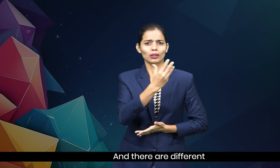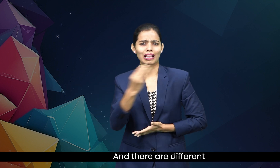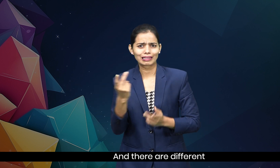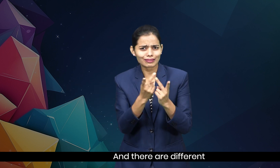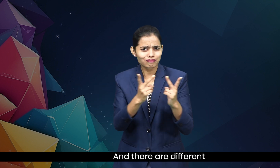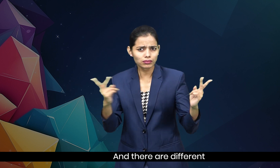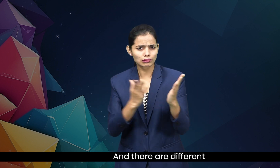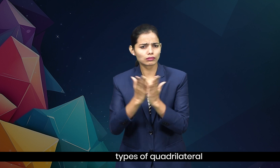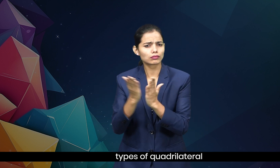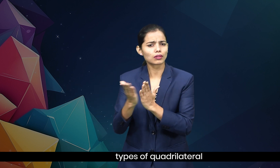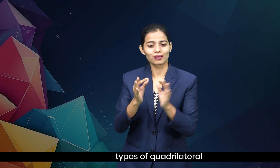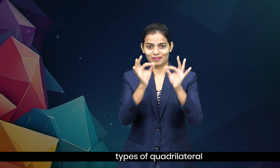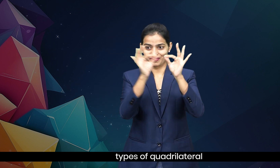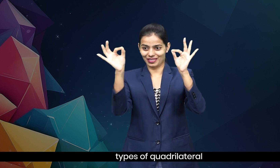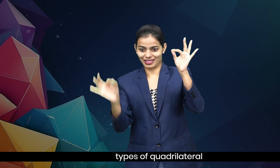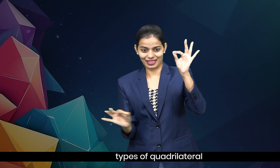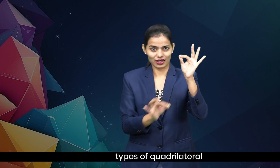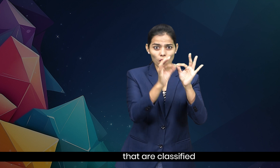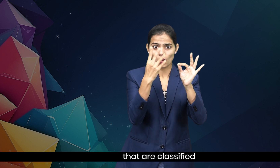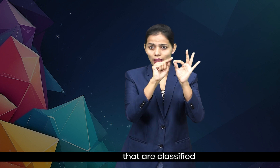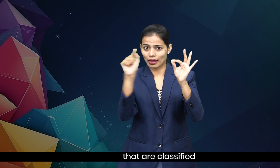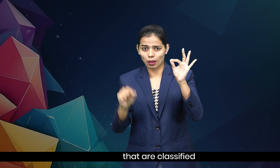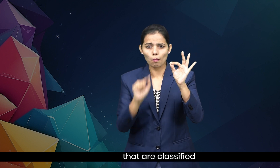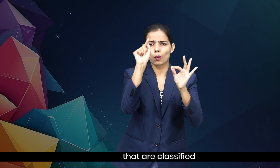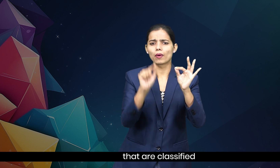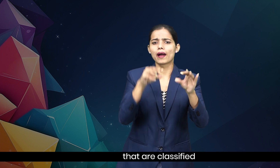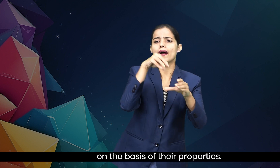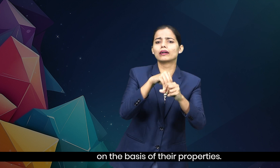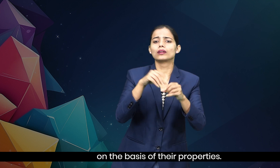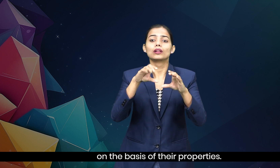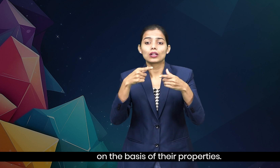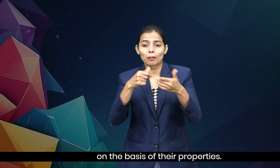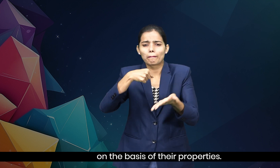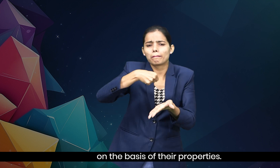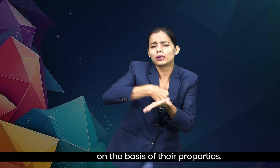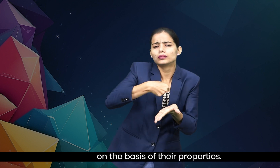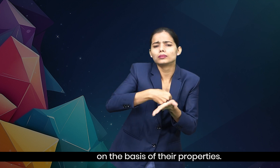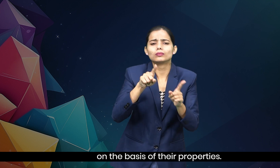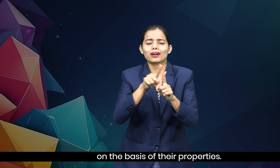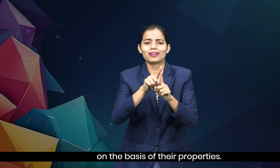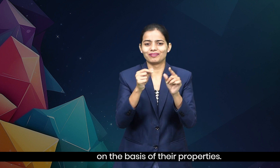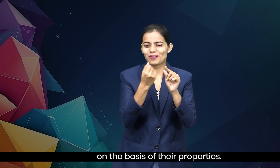And there are different types of quadrilaterals that are classified on the basis of their properties.